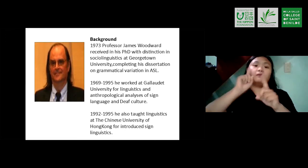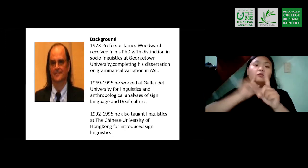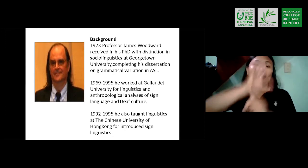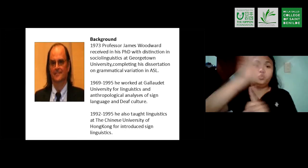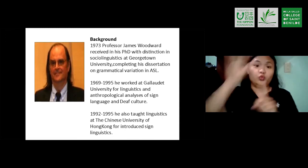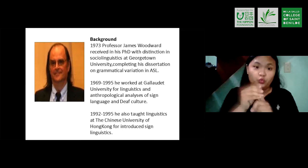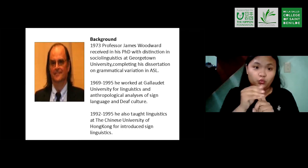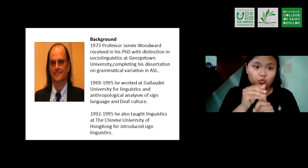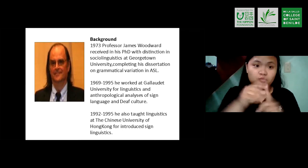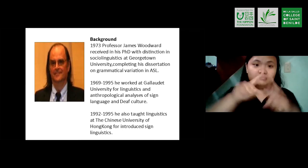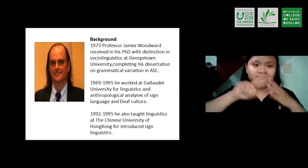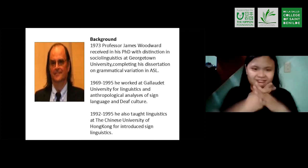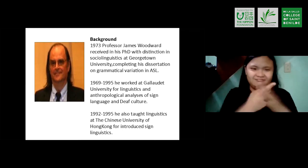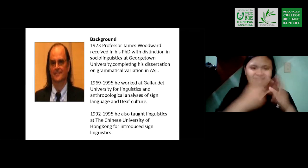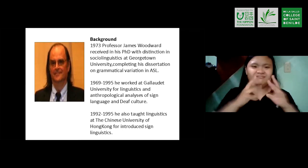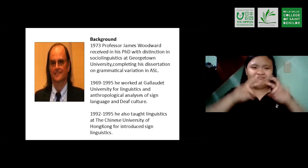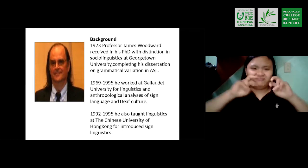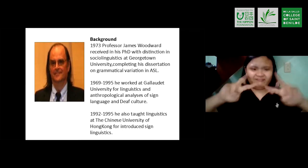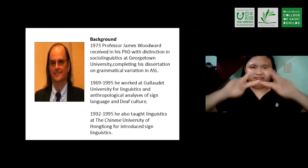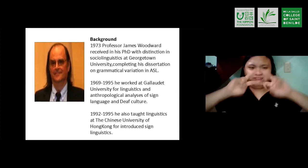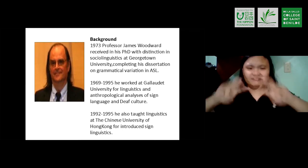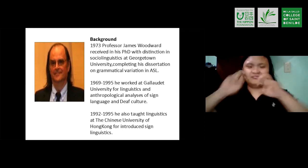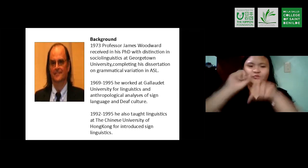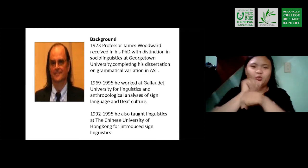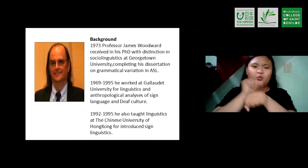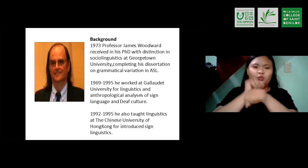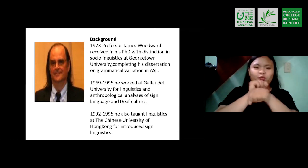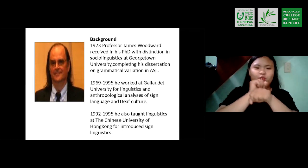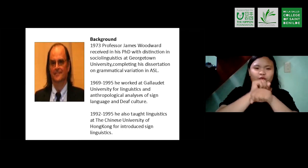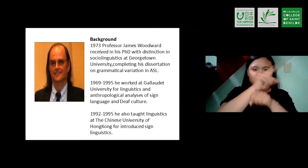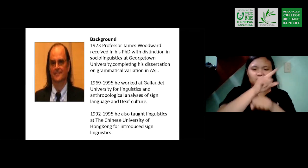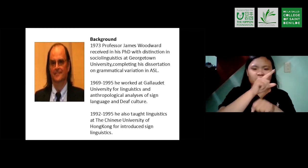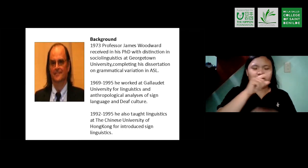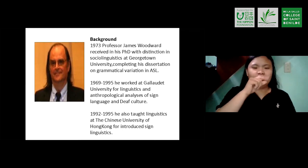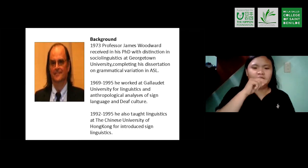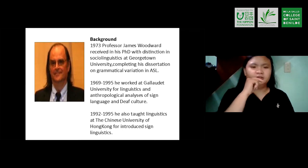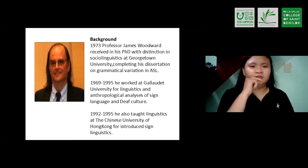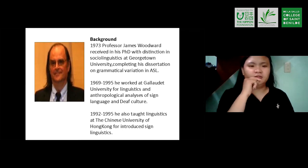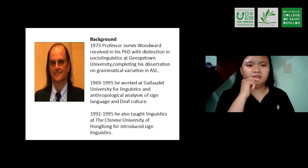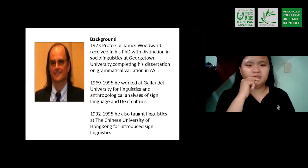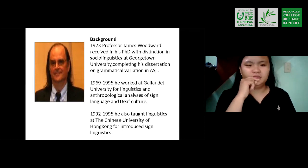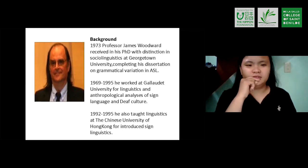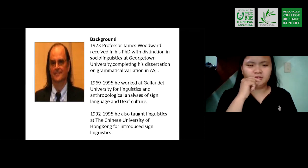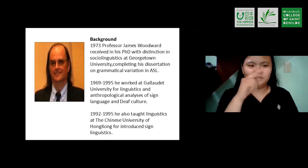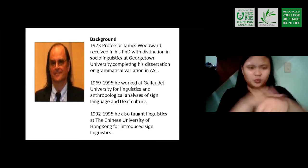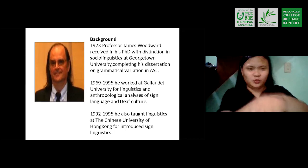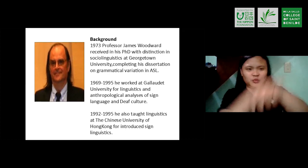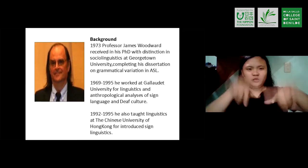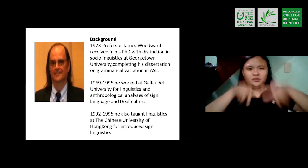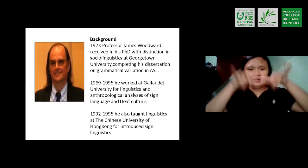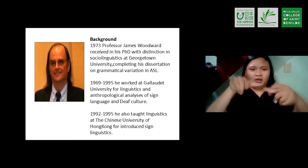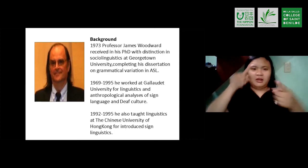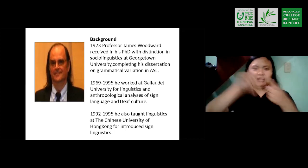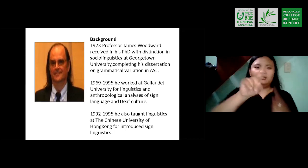and anthropological analysis of sign language and deaf culture.